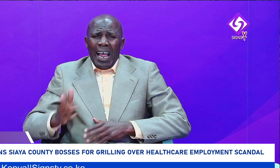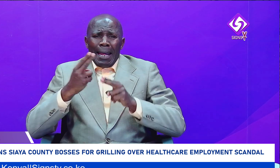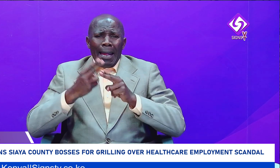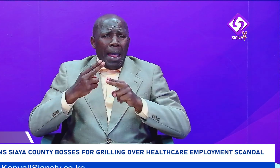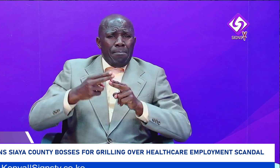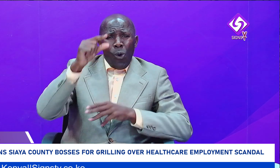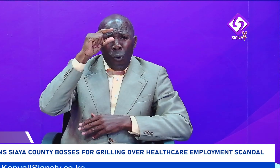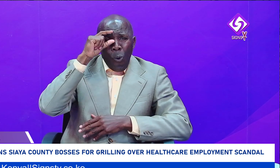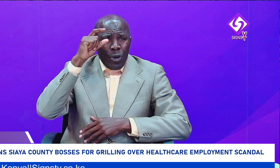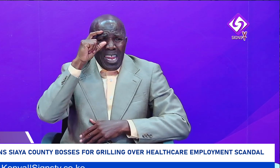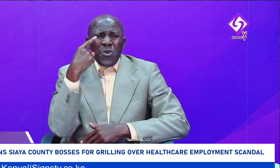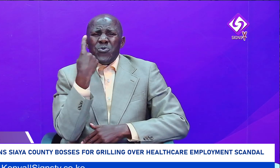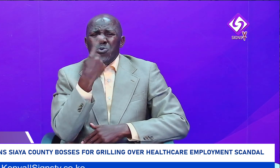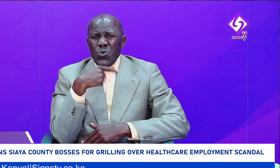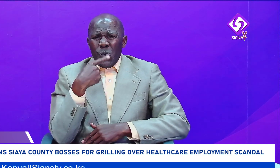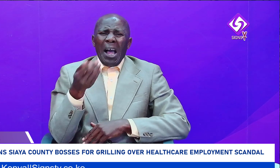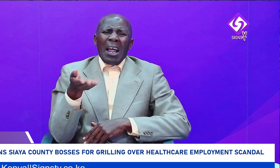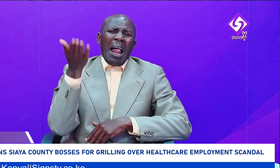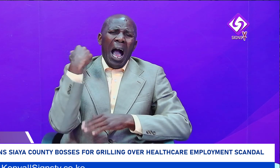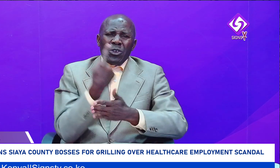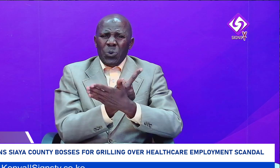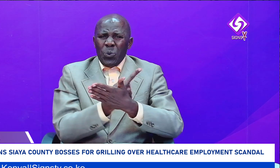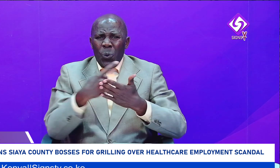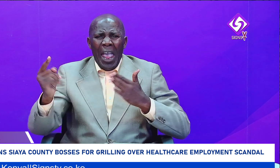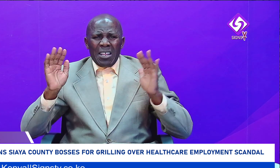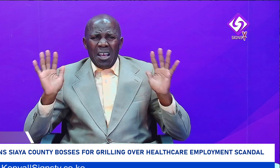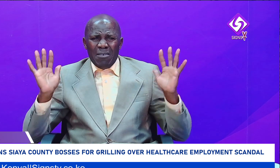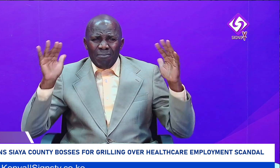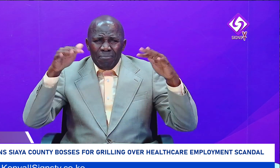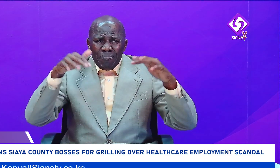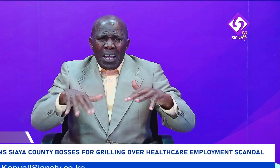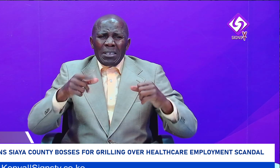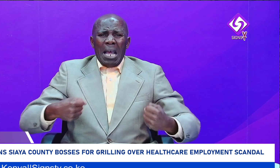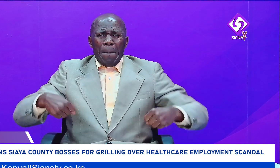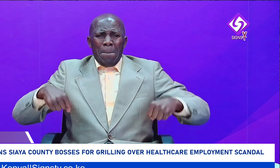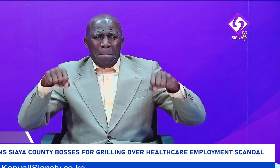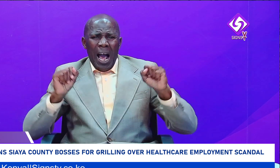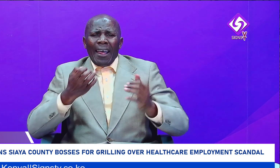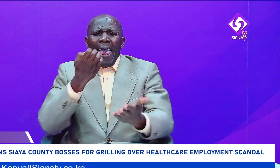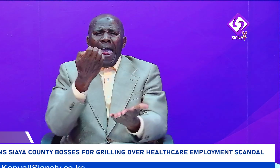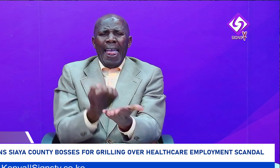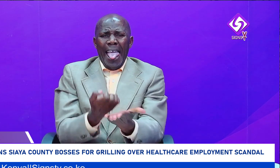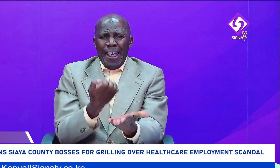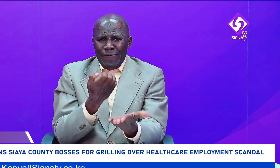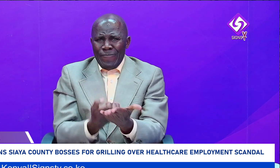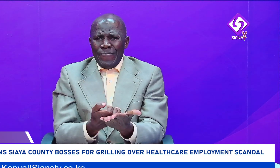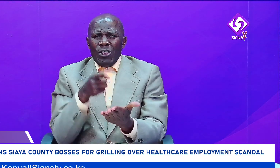by Siaya Governor James Orengo, who last week called for a comprehensive probe and a